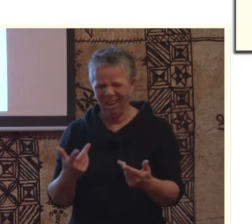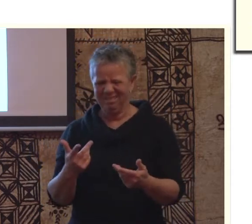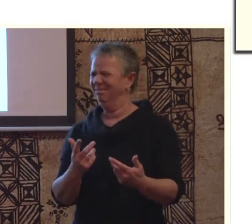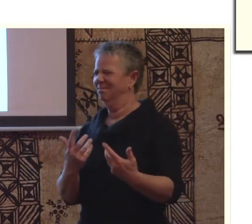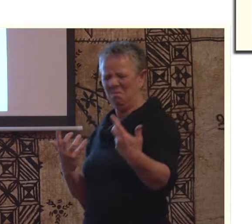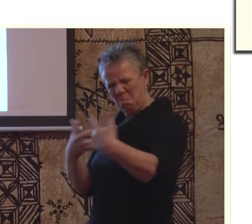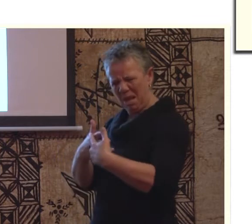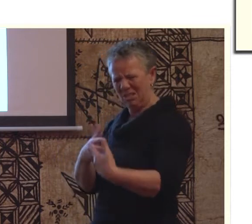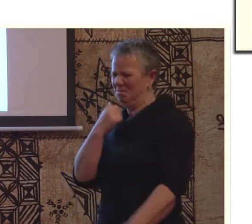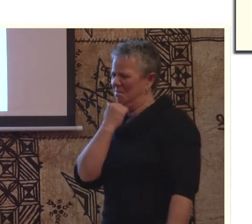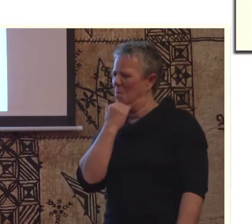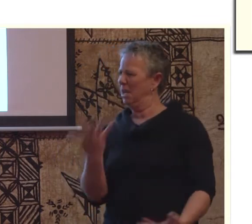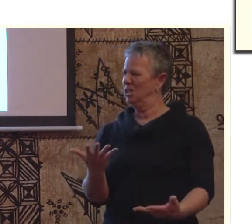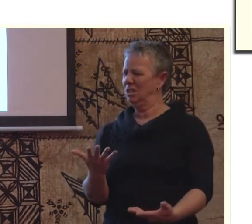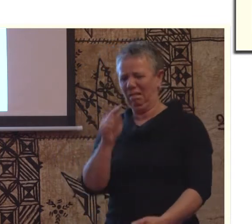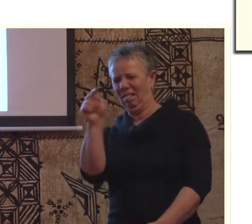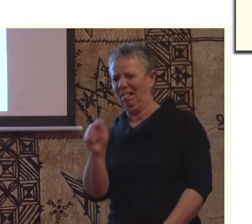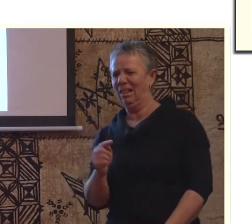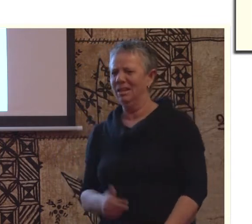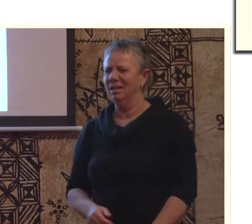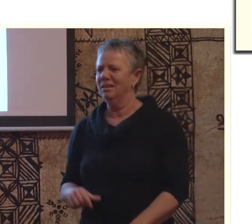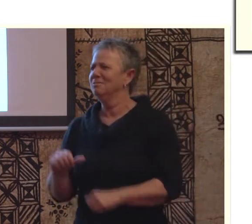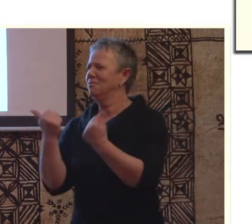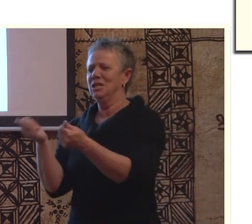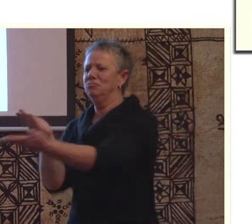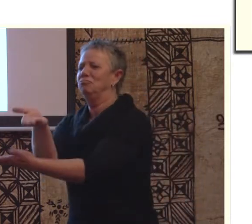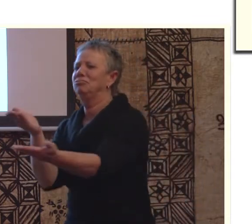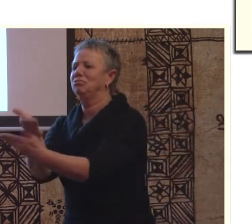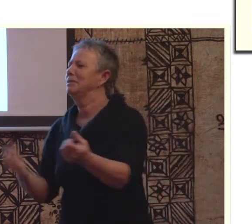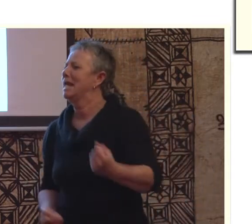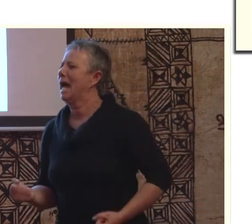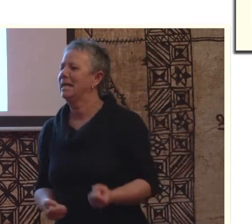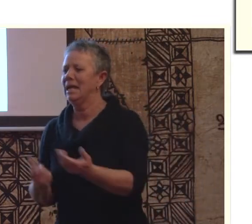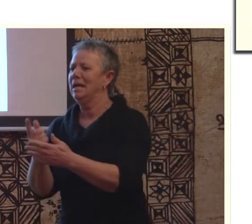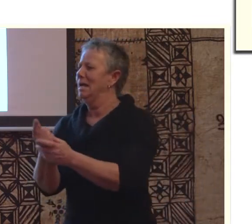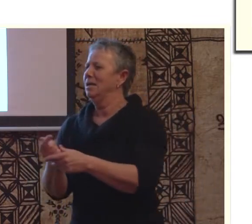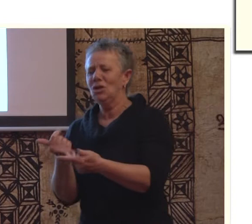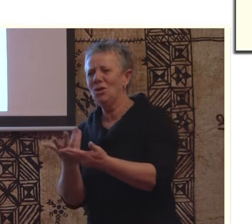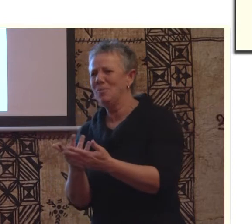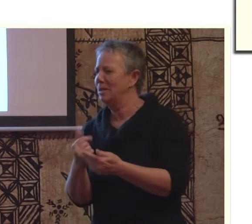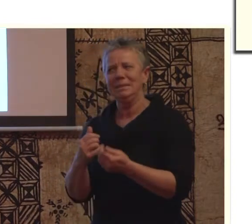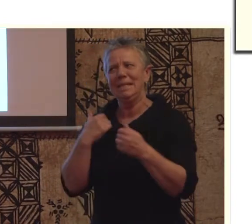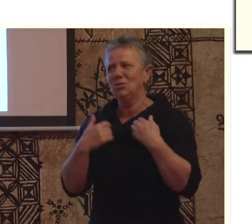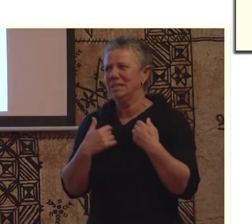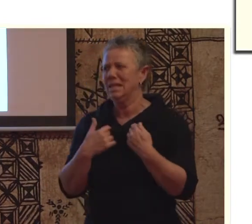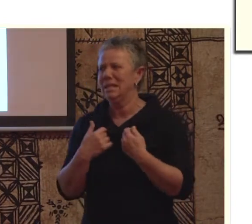Māori concept of something. And I know I've talked to Tania about this, and there's other people out there who know a lot more than me, but it's a really interesting area to me.